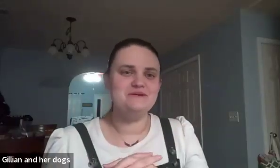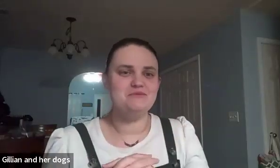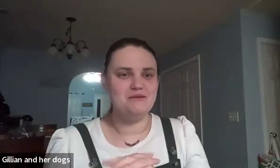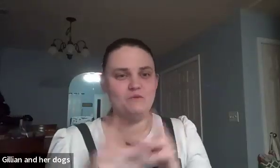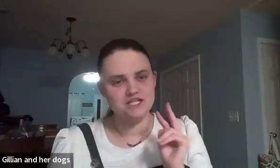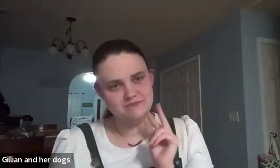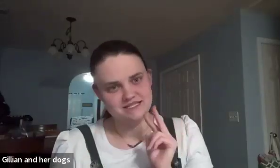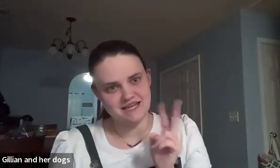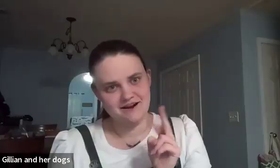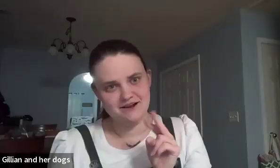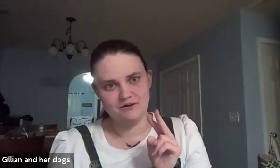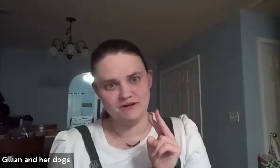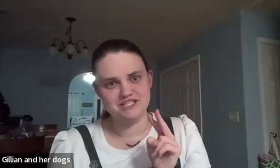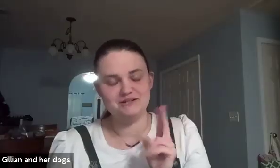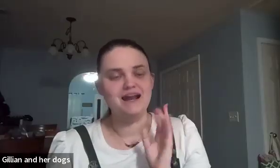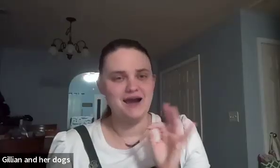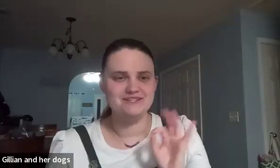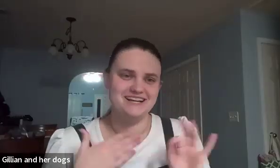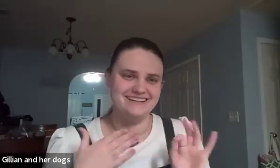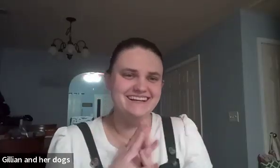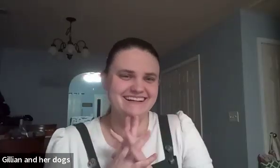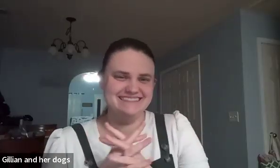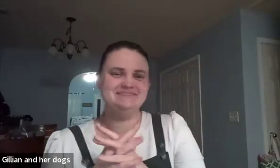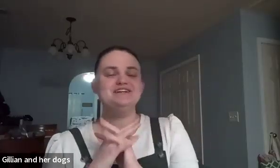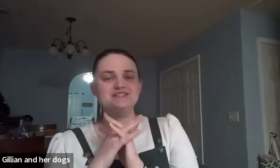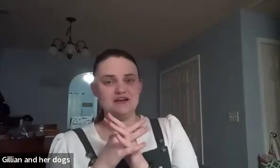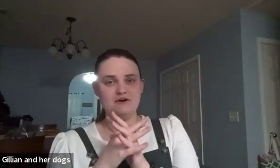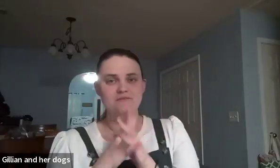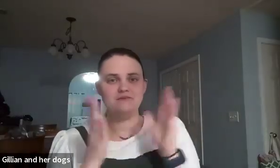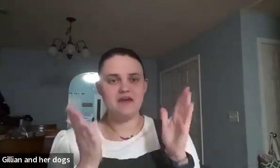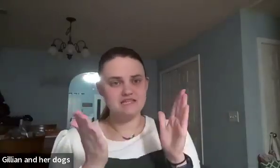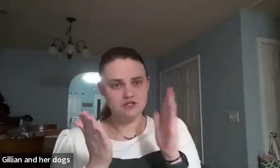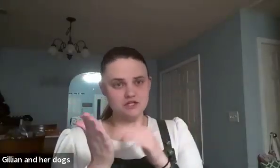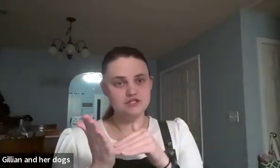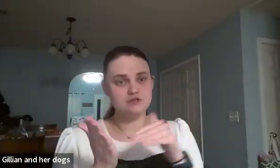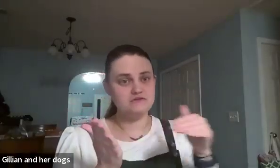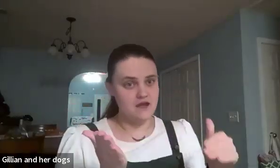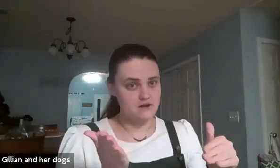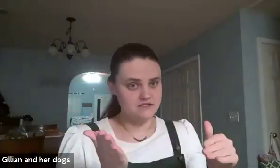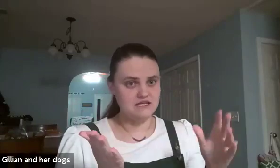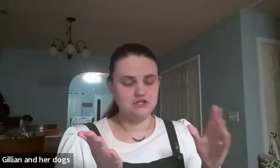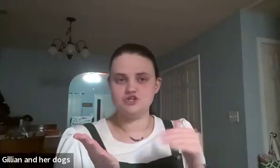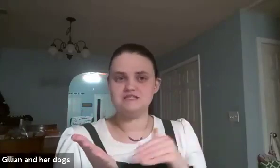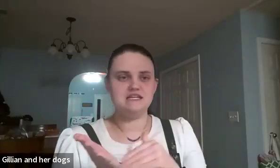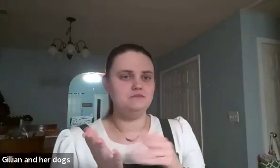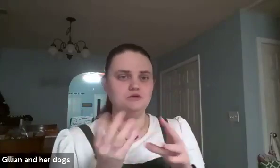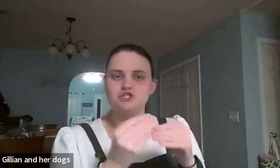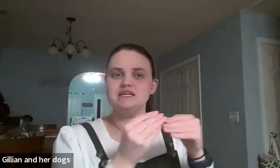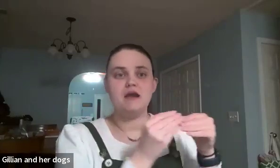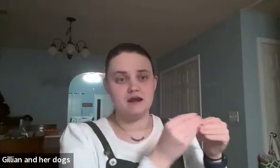people probably watching me stare and going, what is she doing? I was checking. So that's how you're gonna do your thousands, and you can just keep